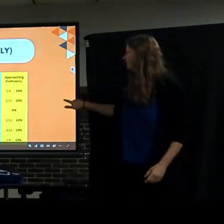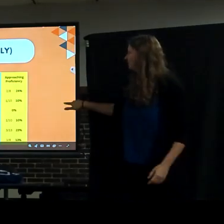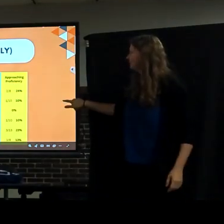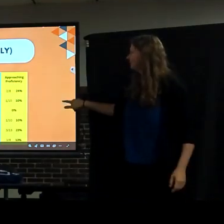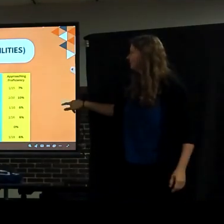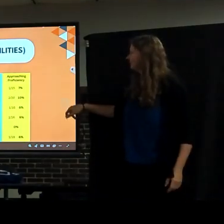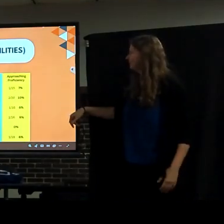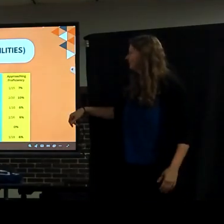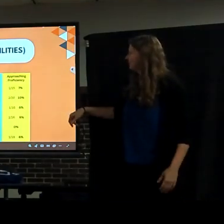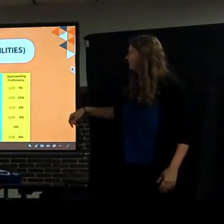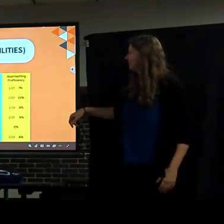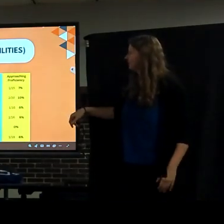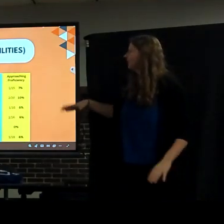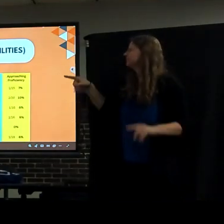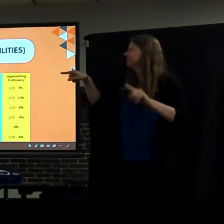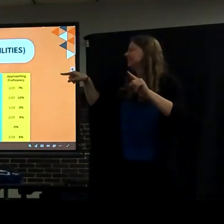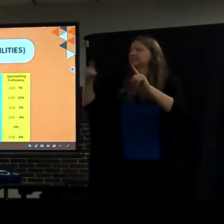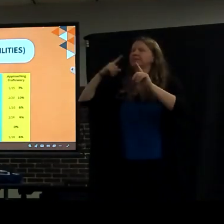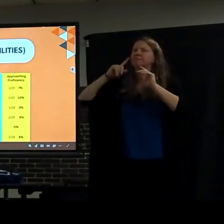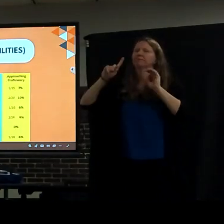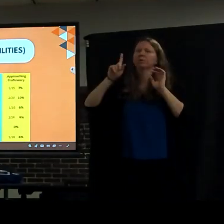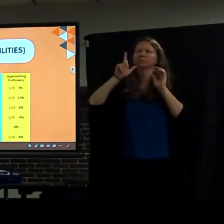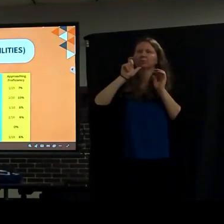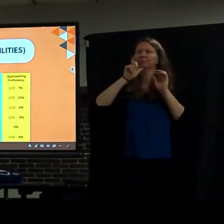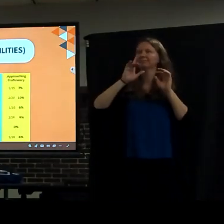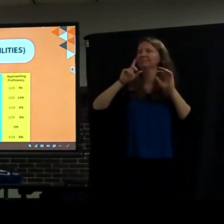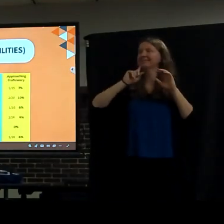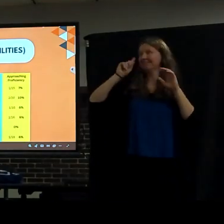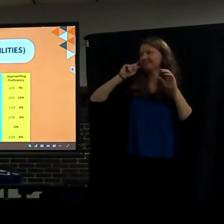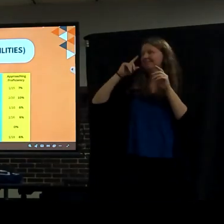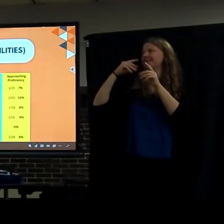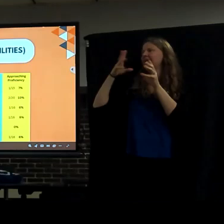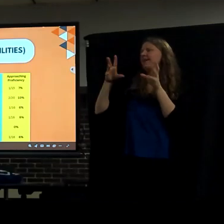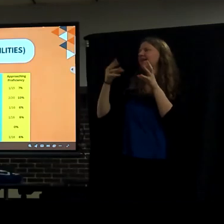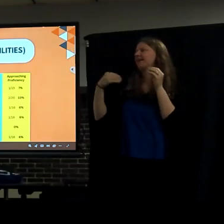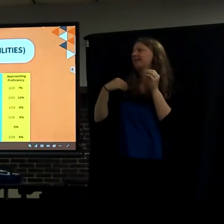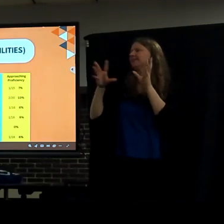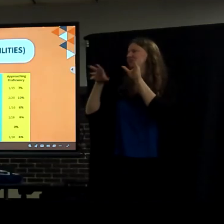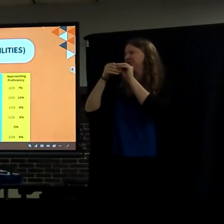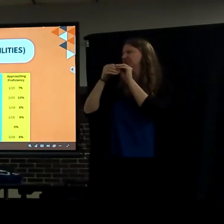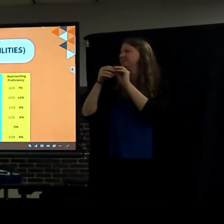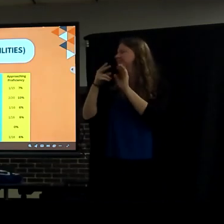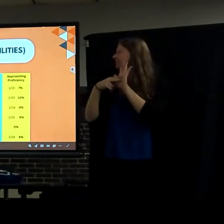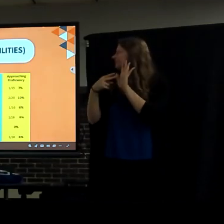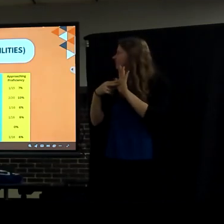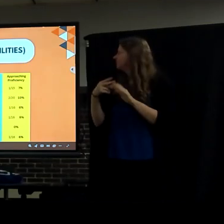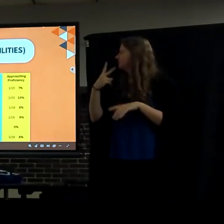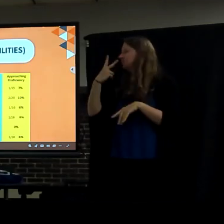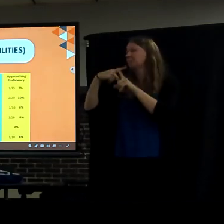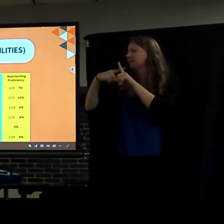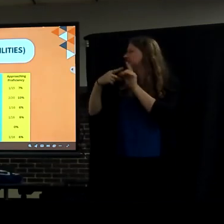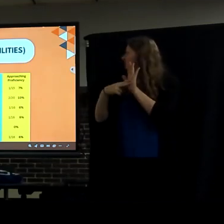Yes, and then we'll expand a bit more on some of this data. So this slide represents those students that are deaf with